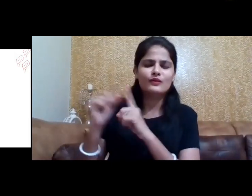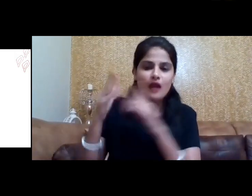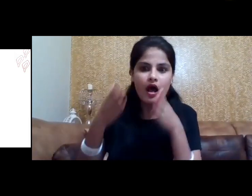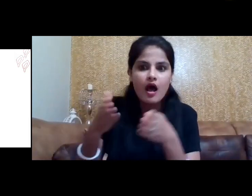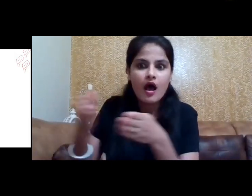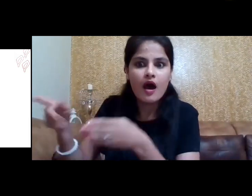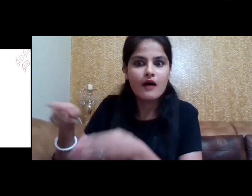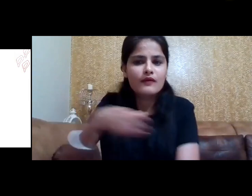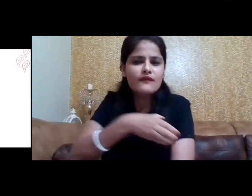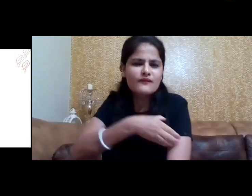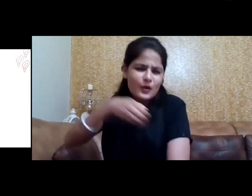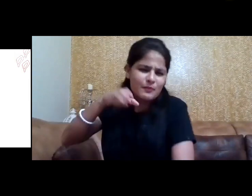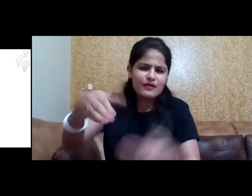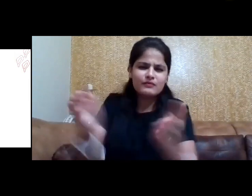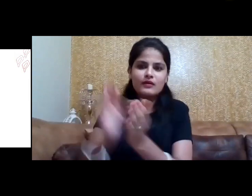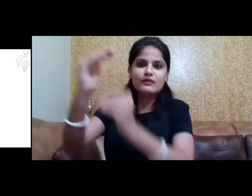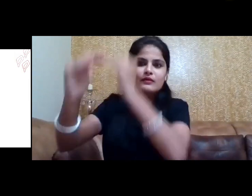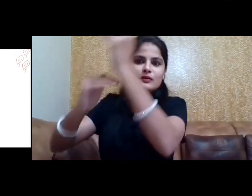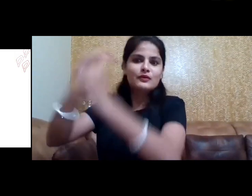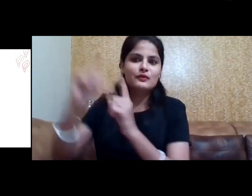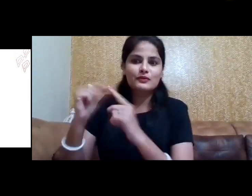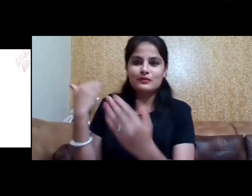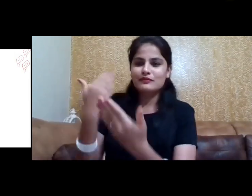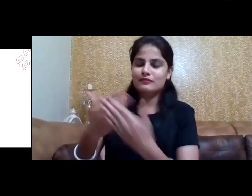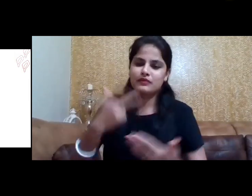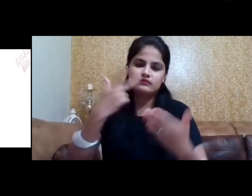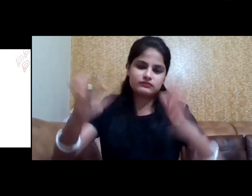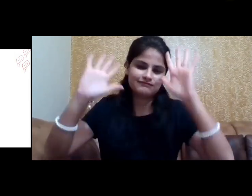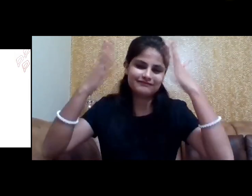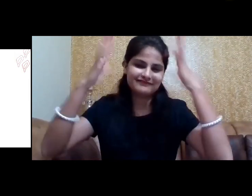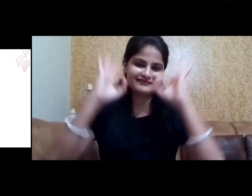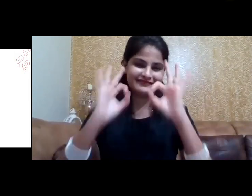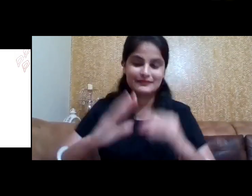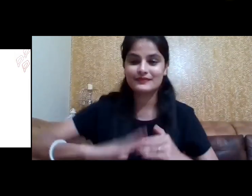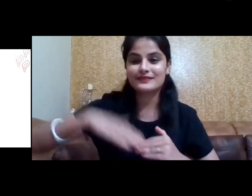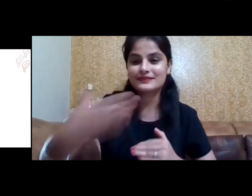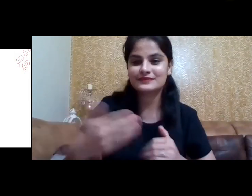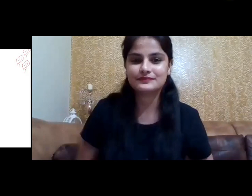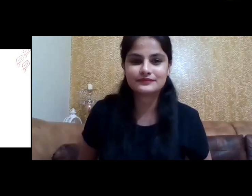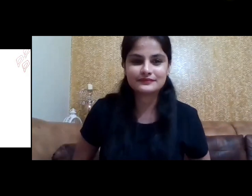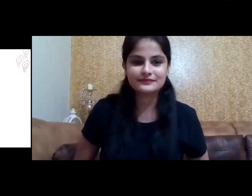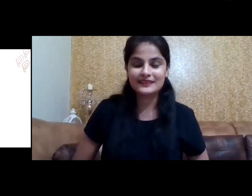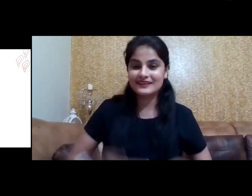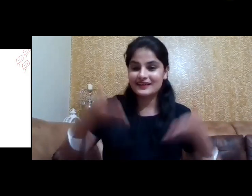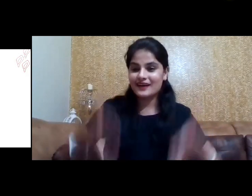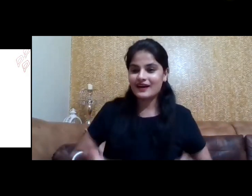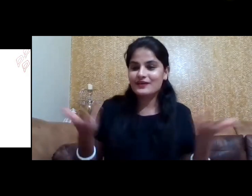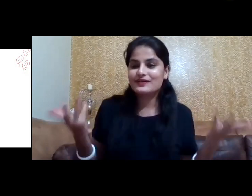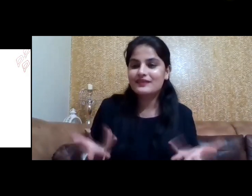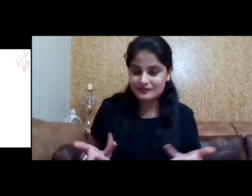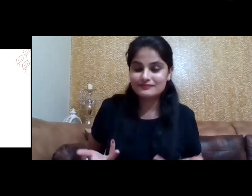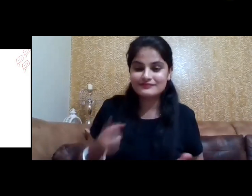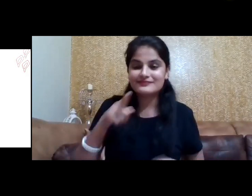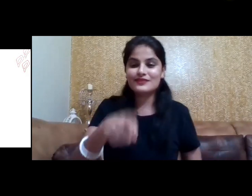you so much for sharing with us what Here a Million does and how we try to empower the community. Thank you so much. Waving hands for both of